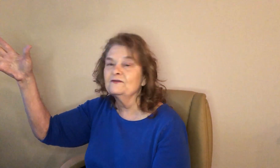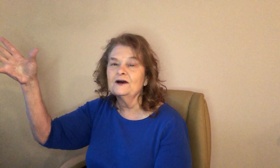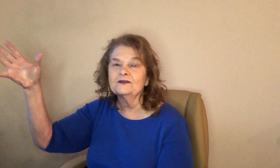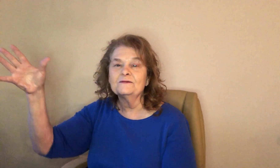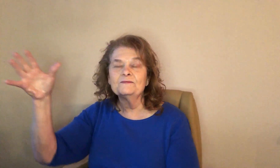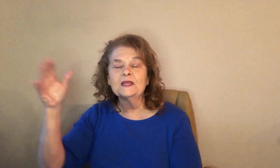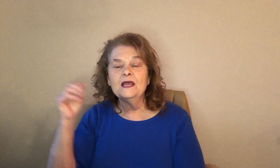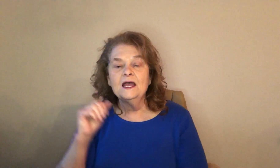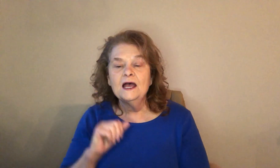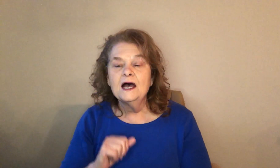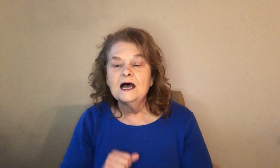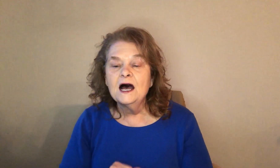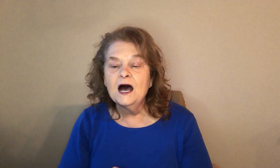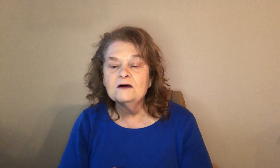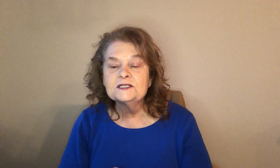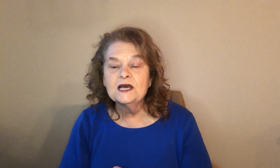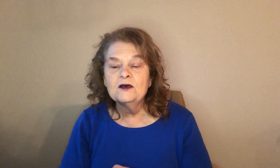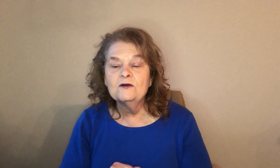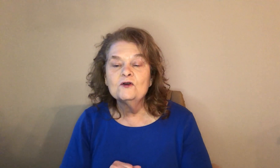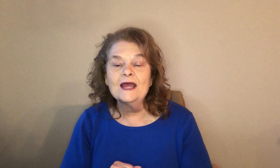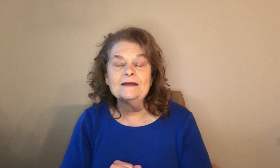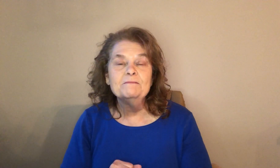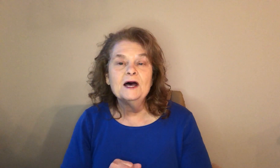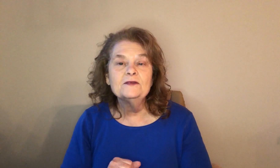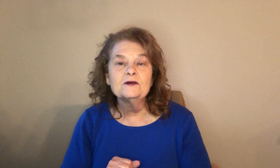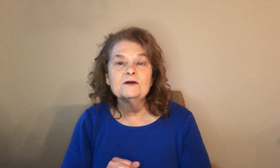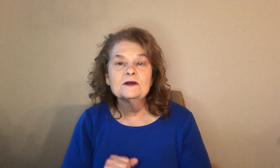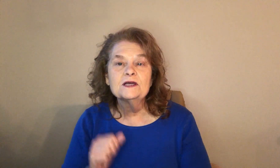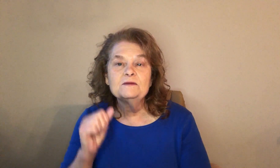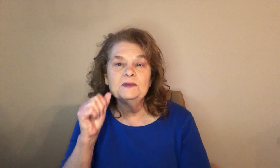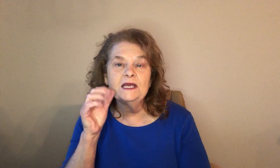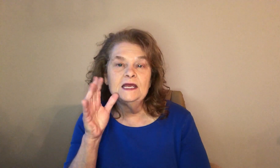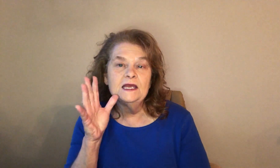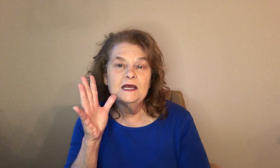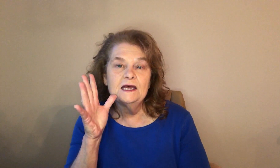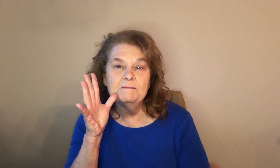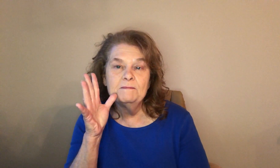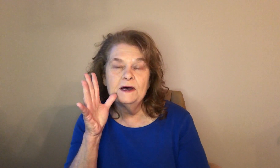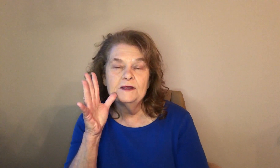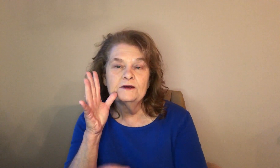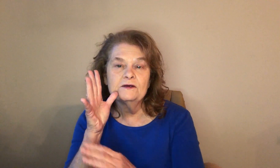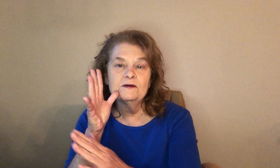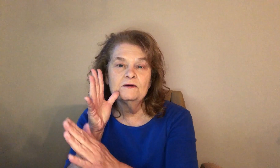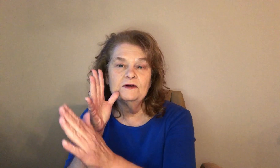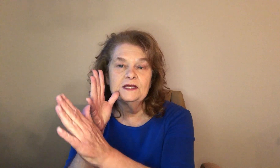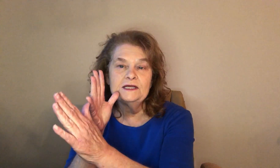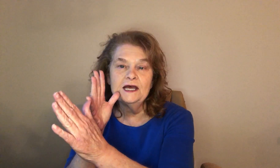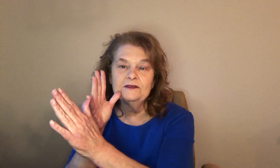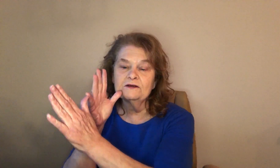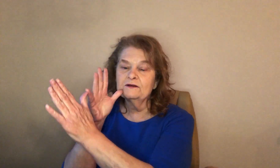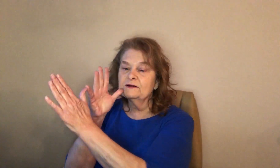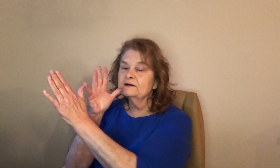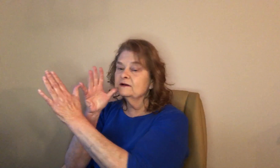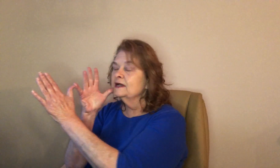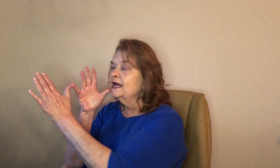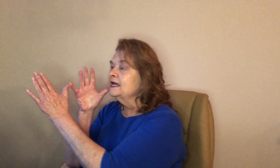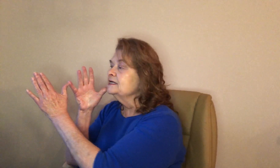great-grandfather. Also, grandmother could be mother with another hand